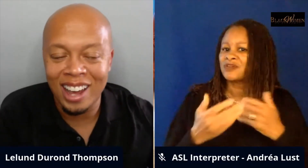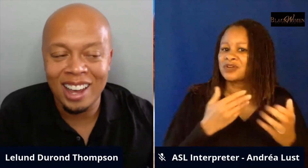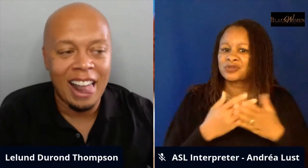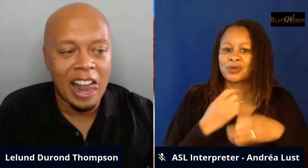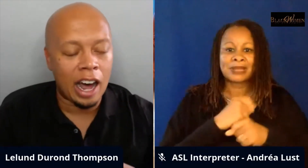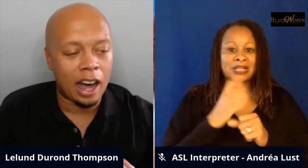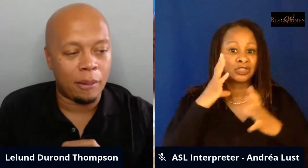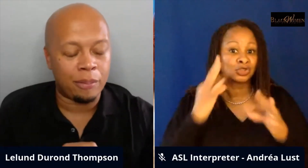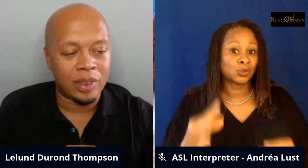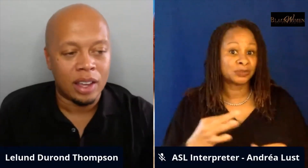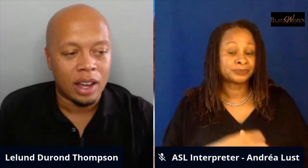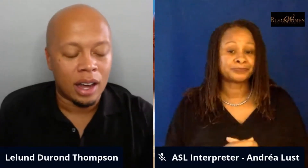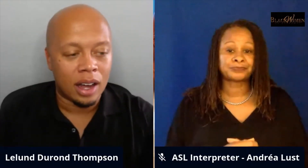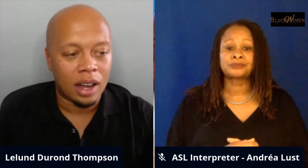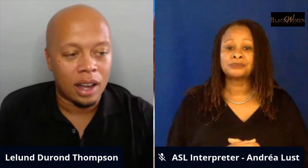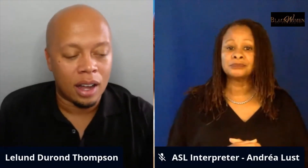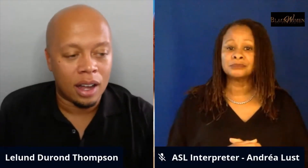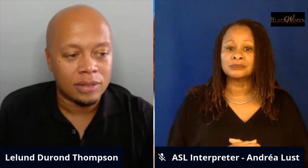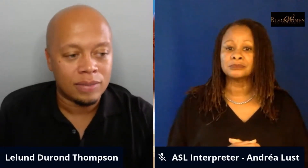choices, right?